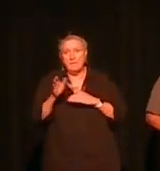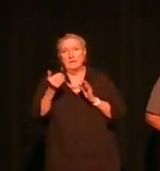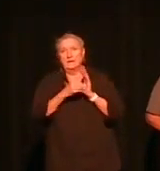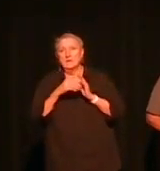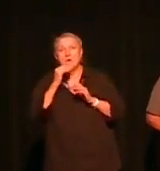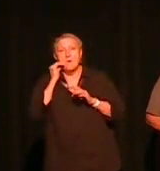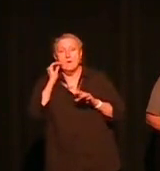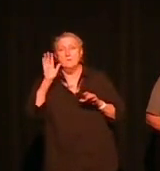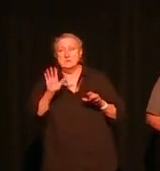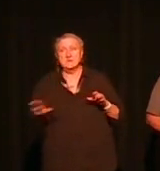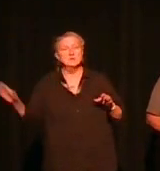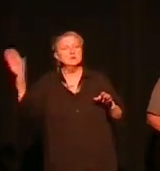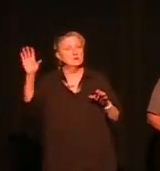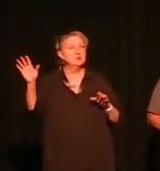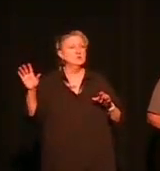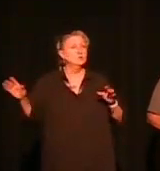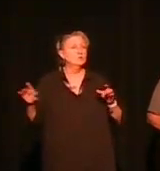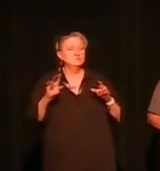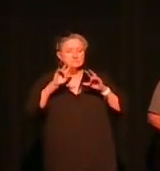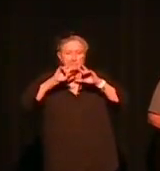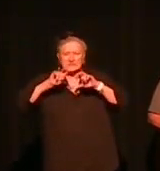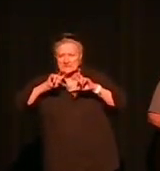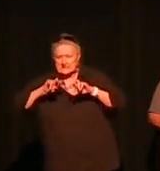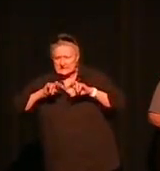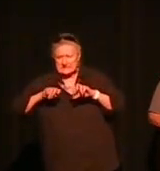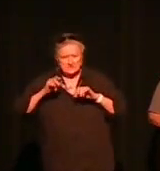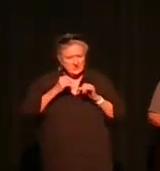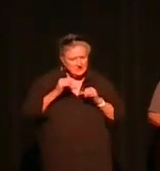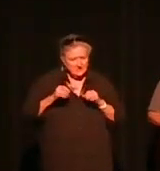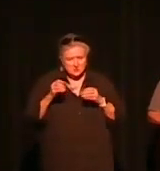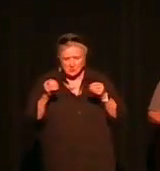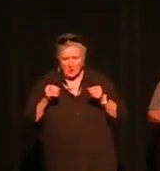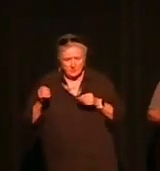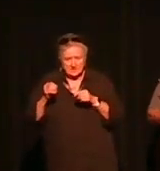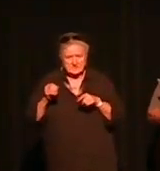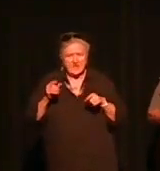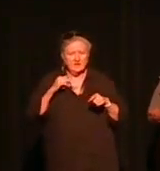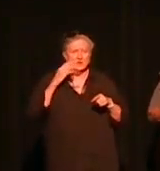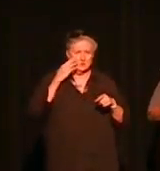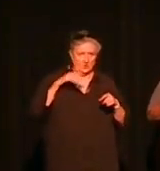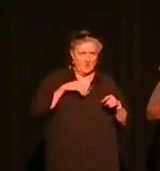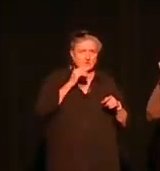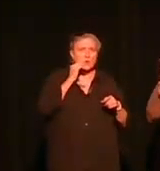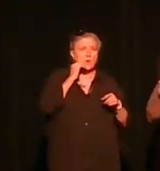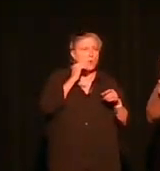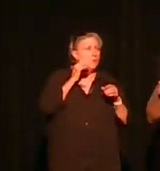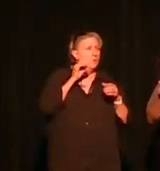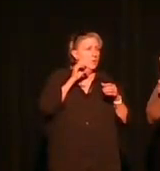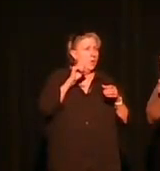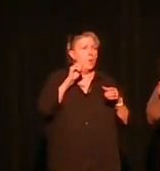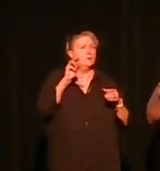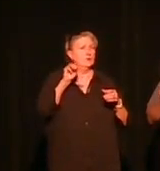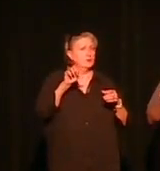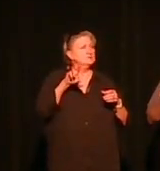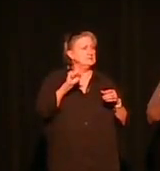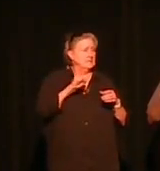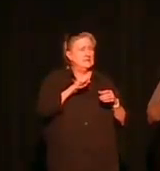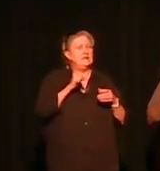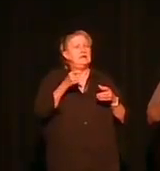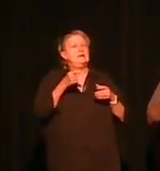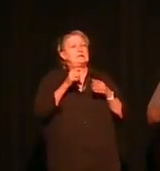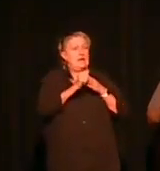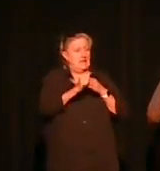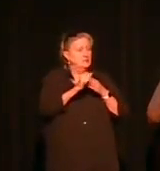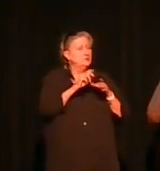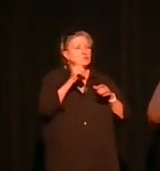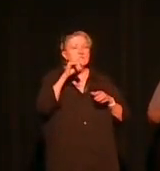homes, to assess your individual properties and know there's a homeowner's guide to flood prevention and response on